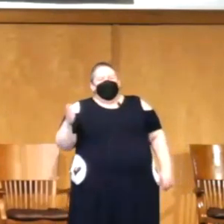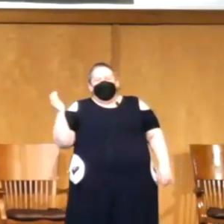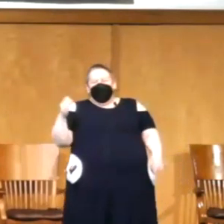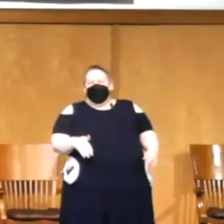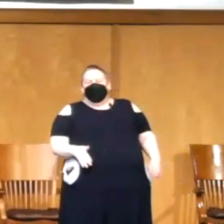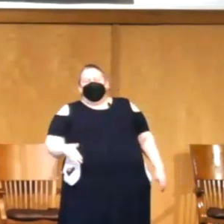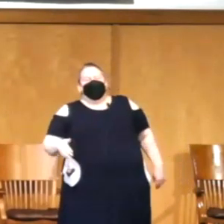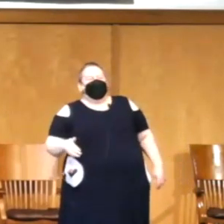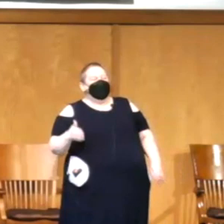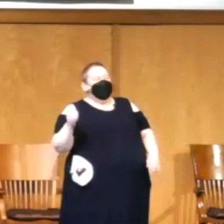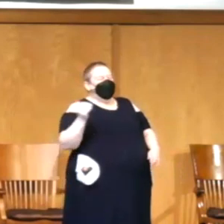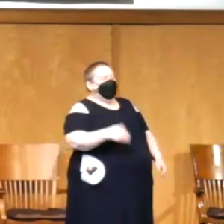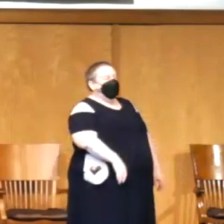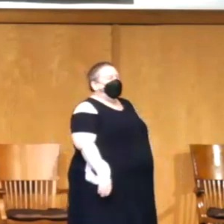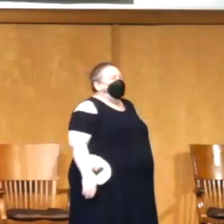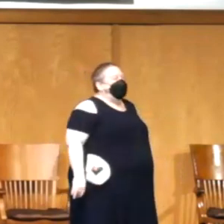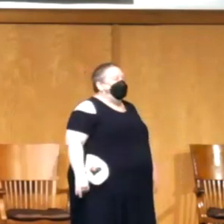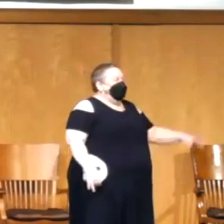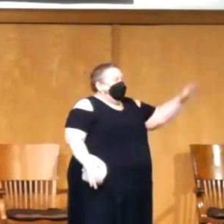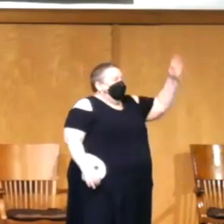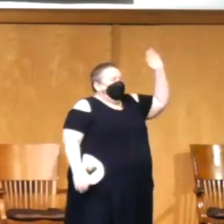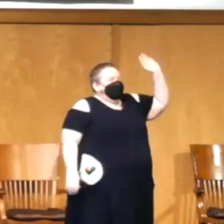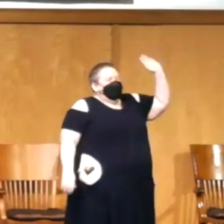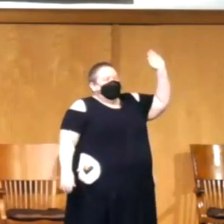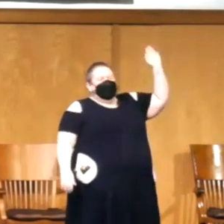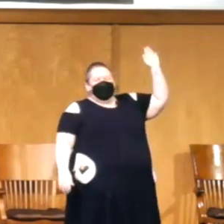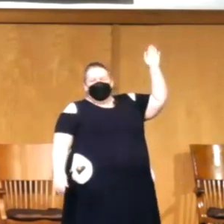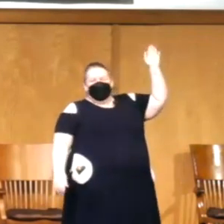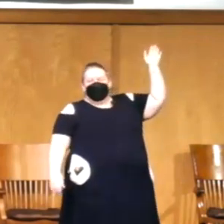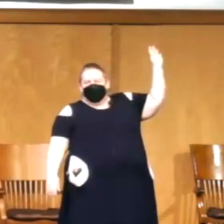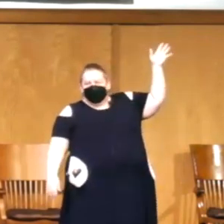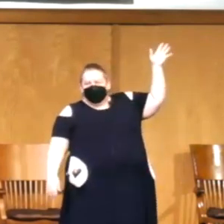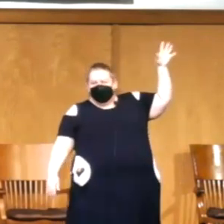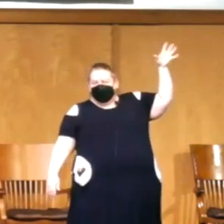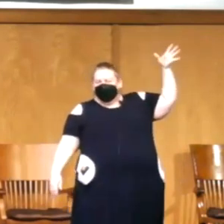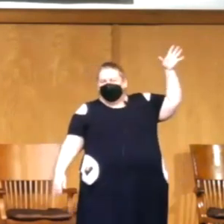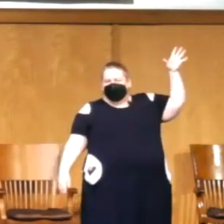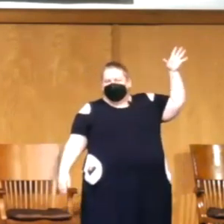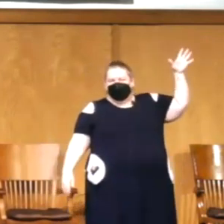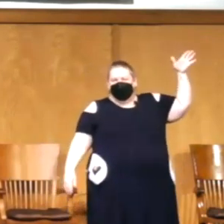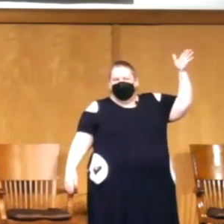Keep your hand up if you've never been outside and thought, I have been rained